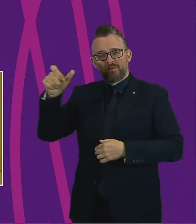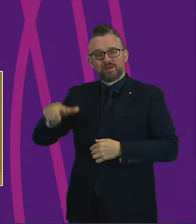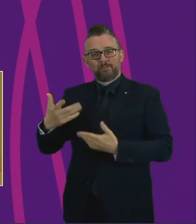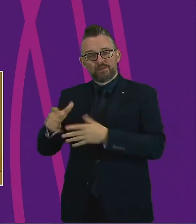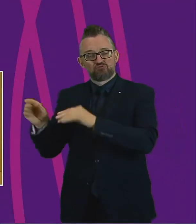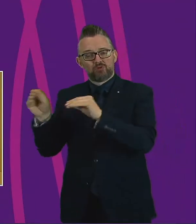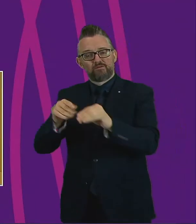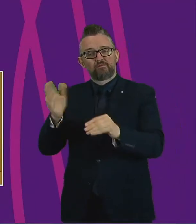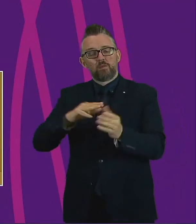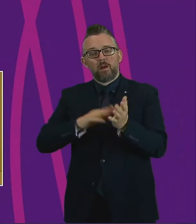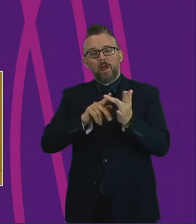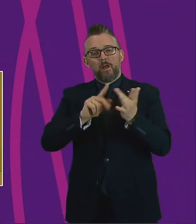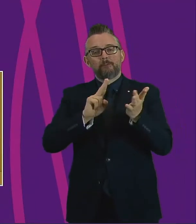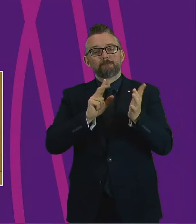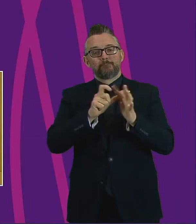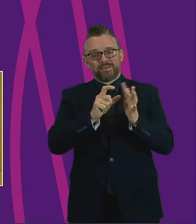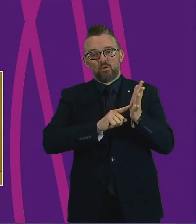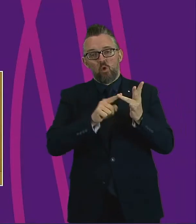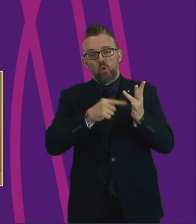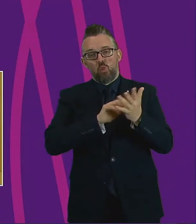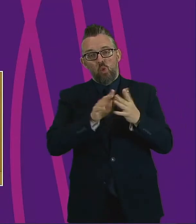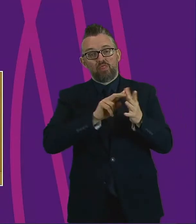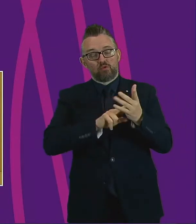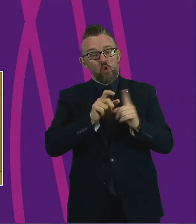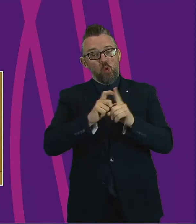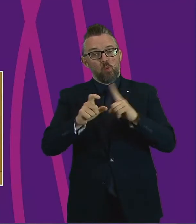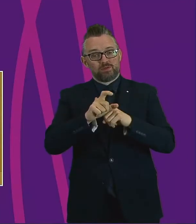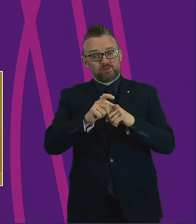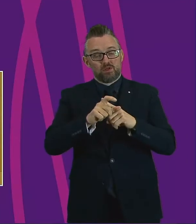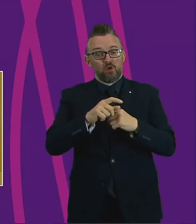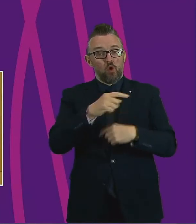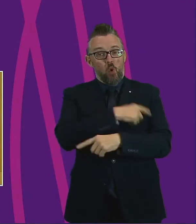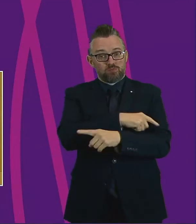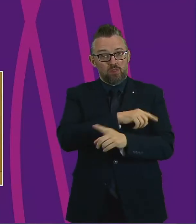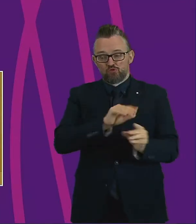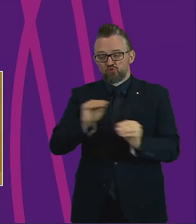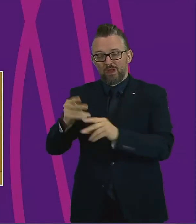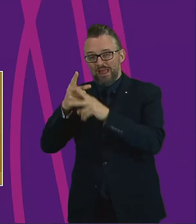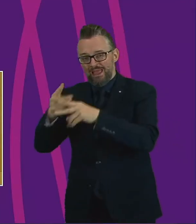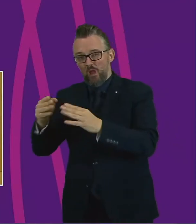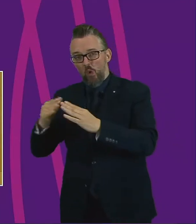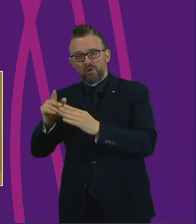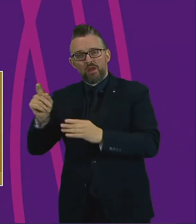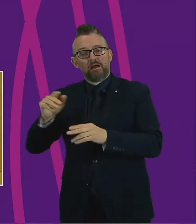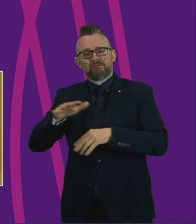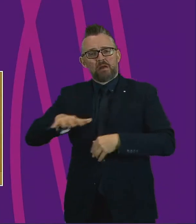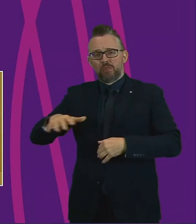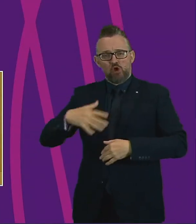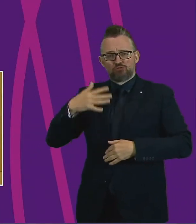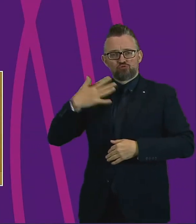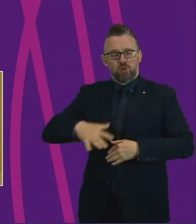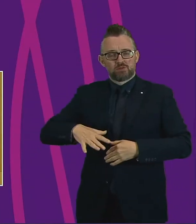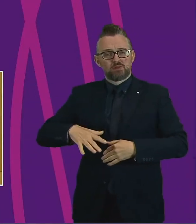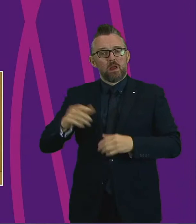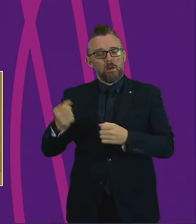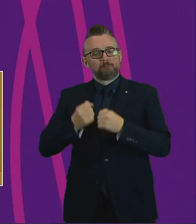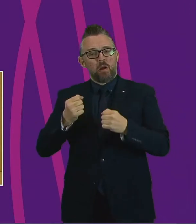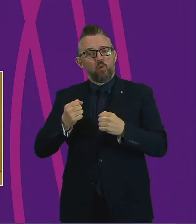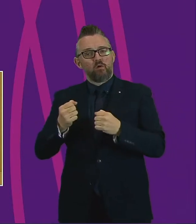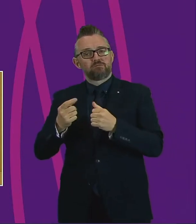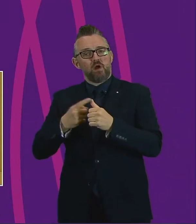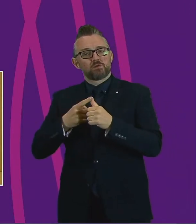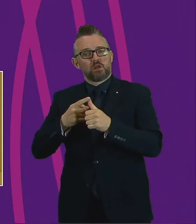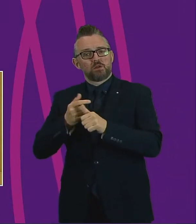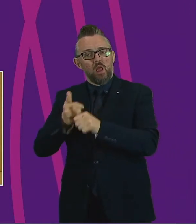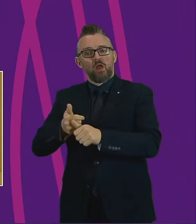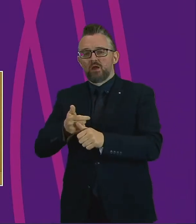from the Midlothian Community Hospital to a care home against the wishes of his family, with his power of attorney being overruled. Mr Lane